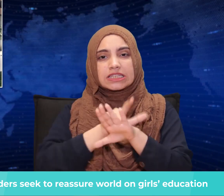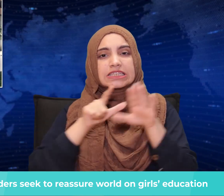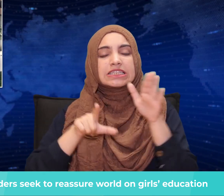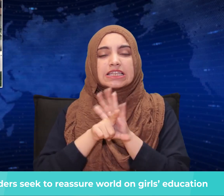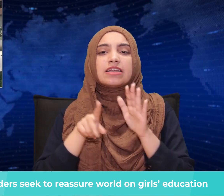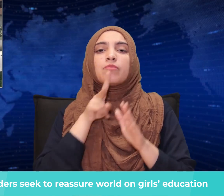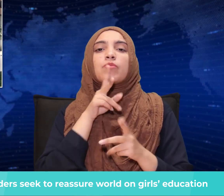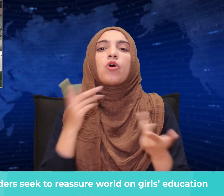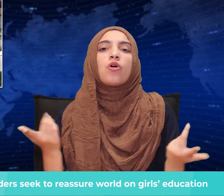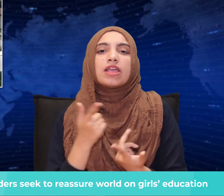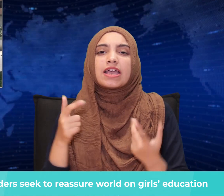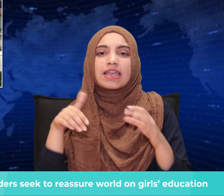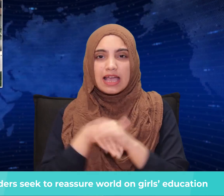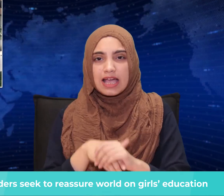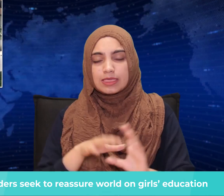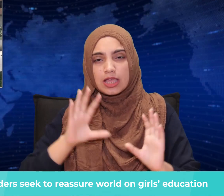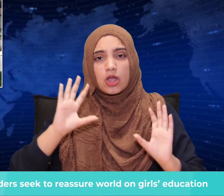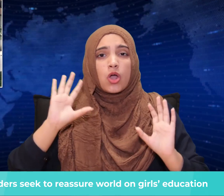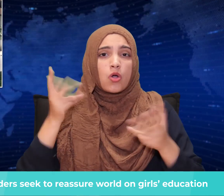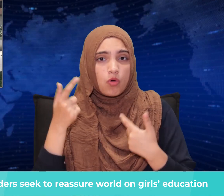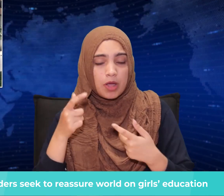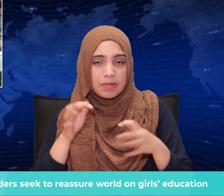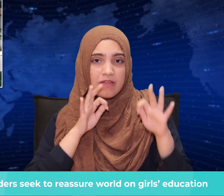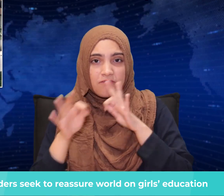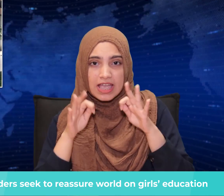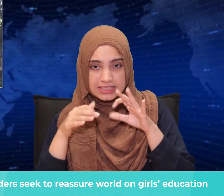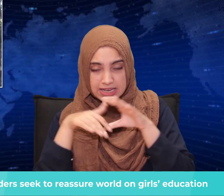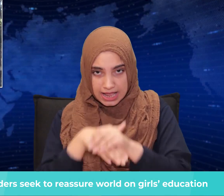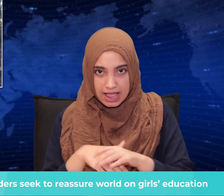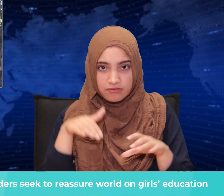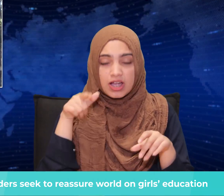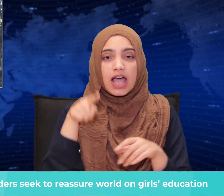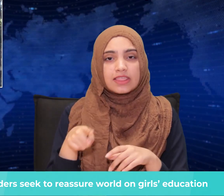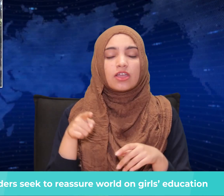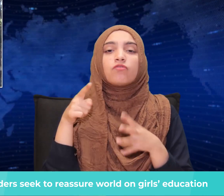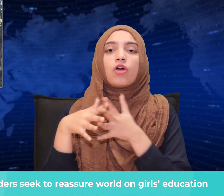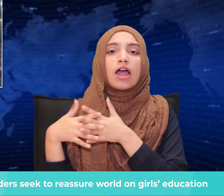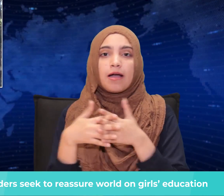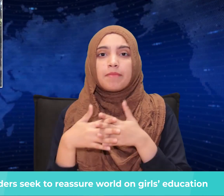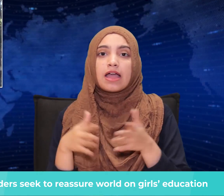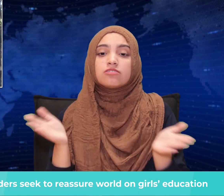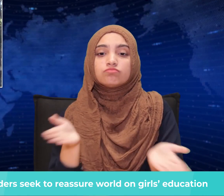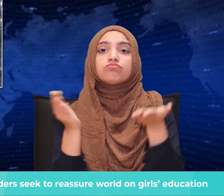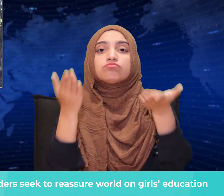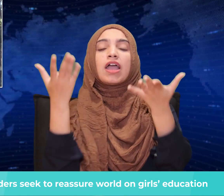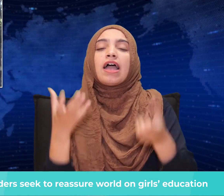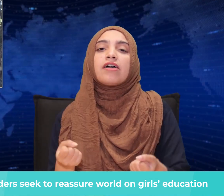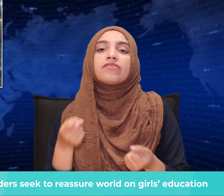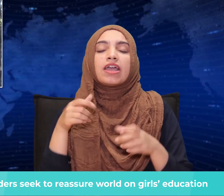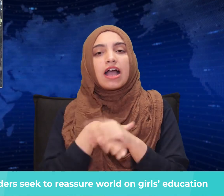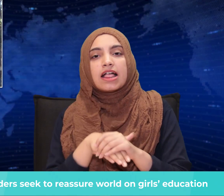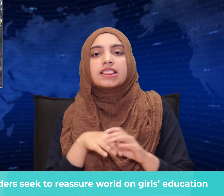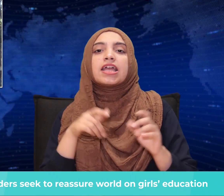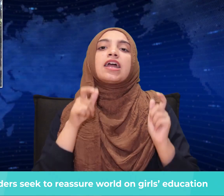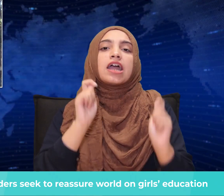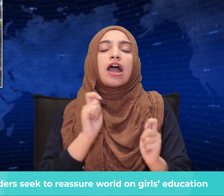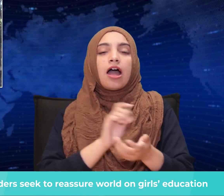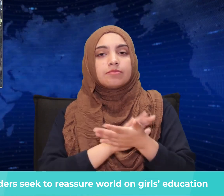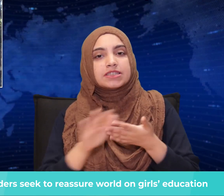news agency that the decision was part of an American push to allow humanitarian activity to